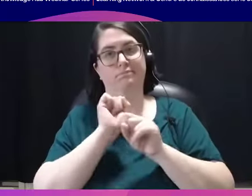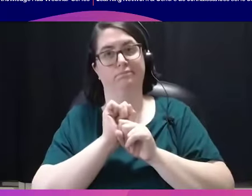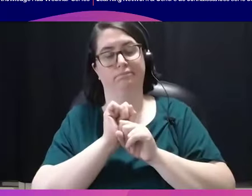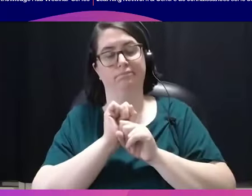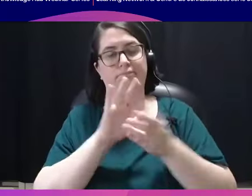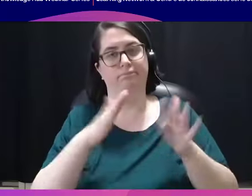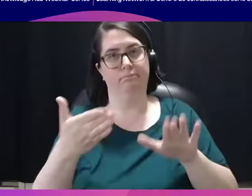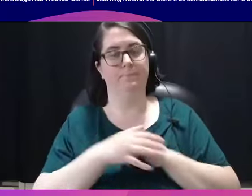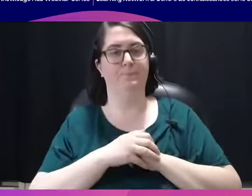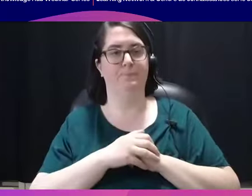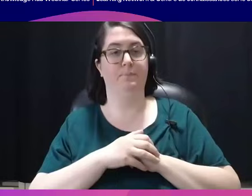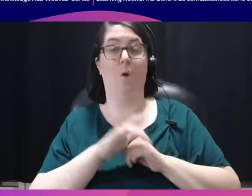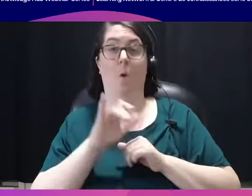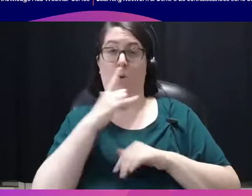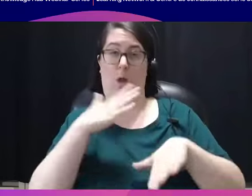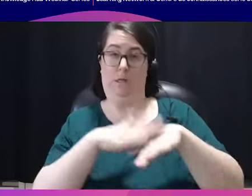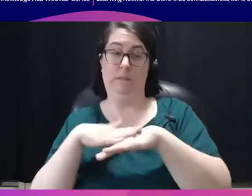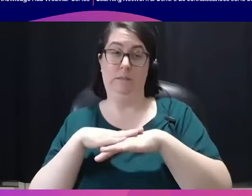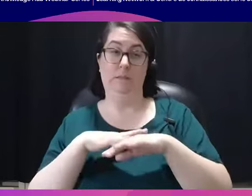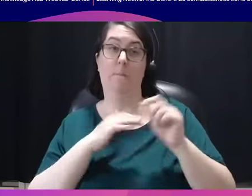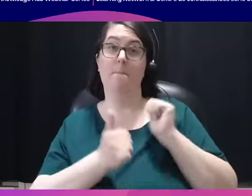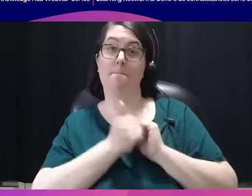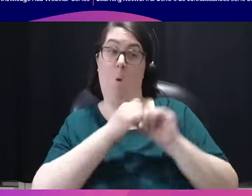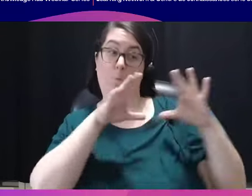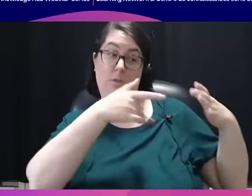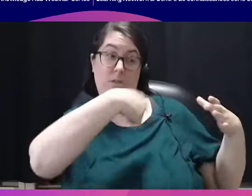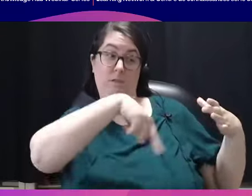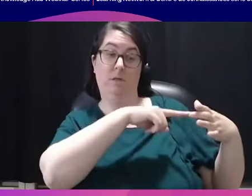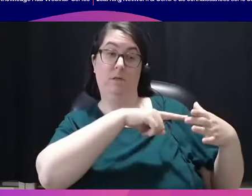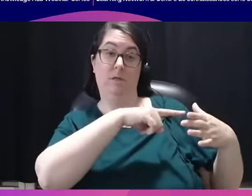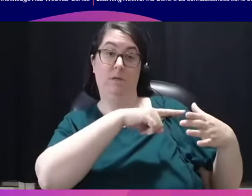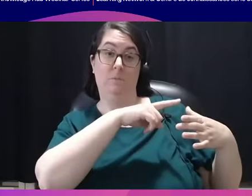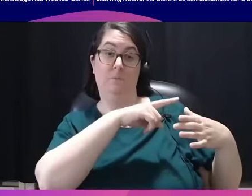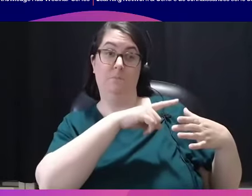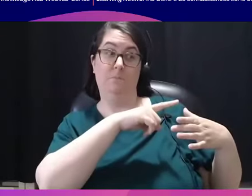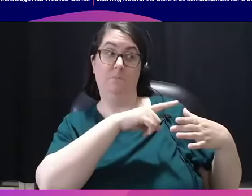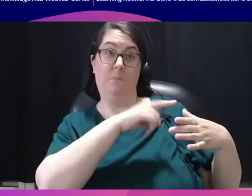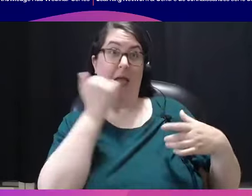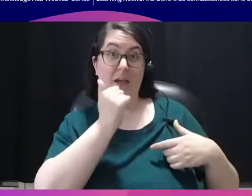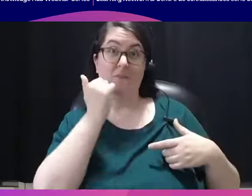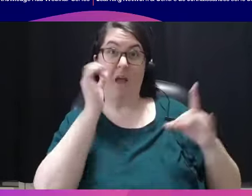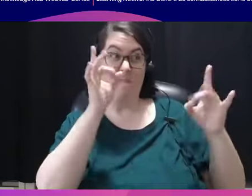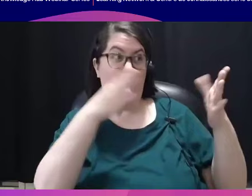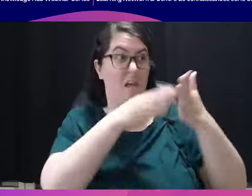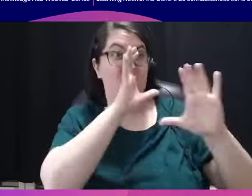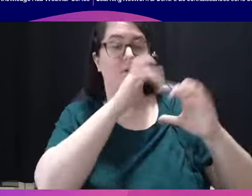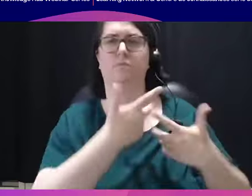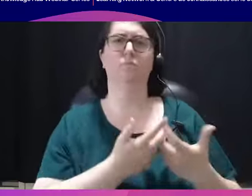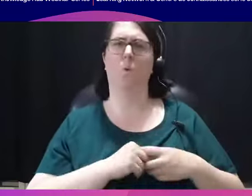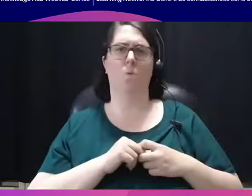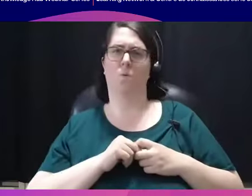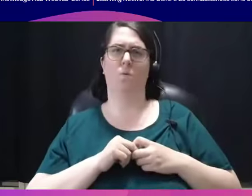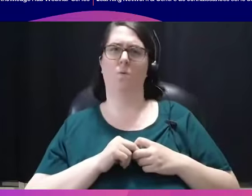I also want to highlight, though, that most of them are not actively physically violent. With that being